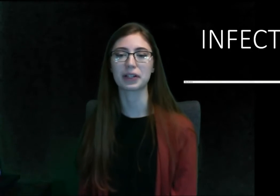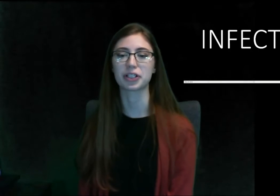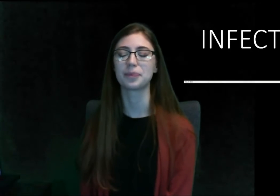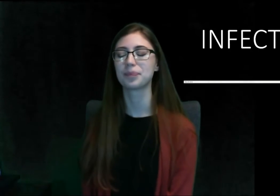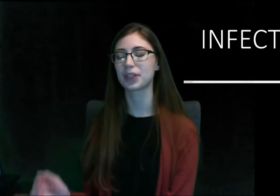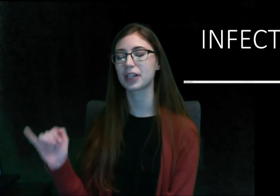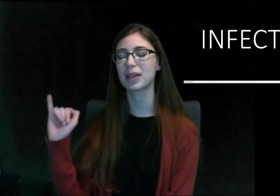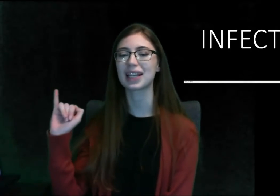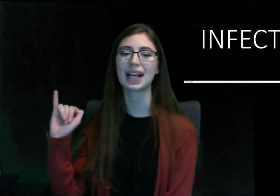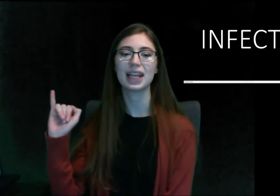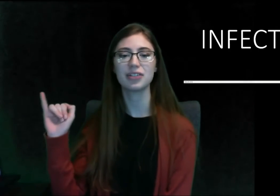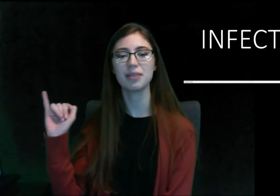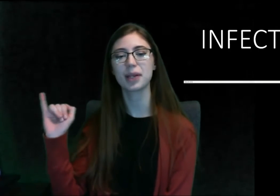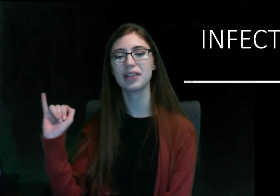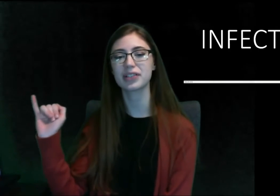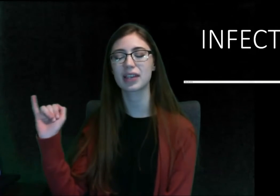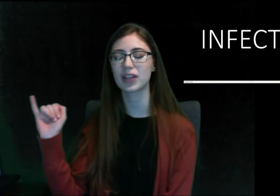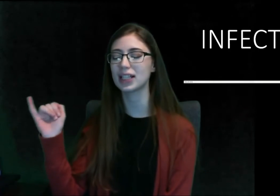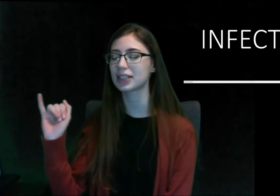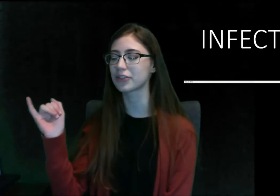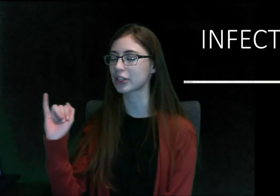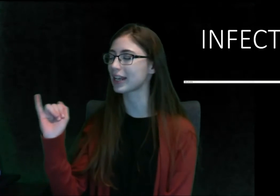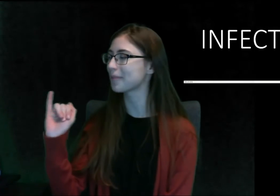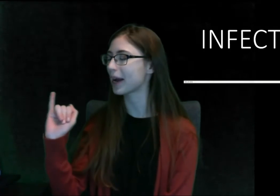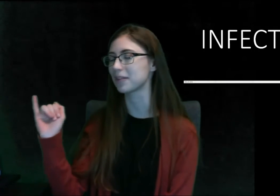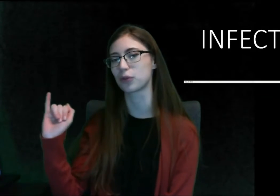Infection. You're going to make an I hand shape and just give it a little shake back and forth.